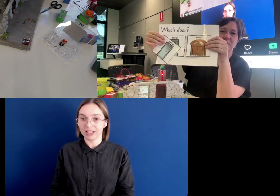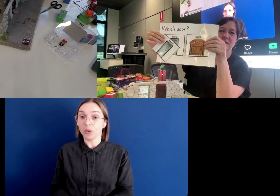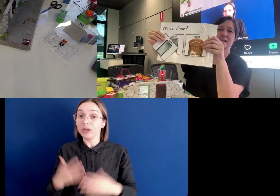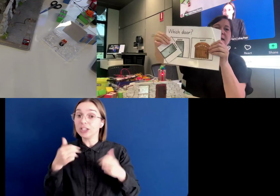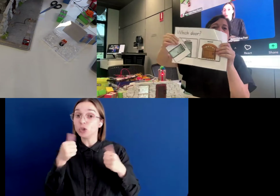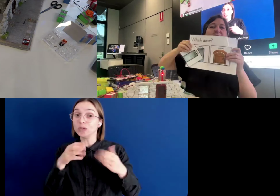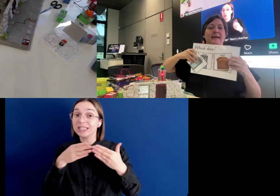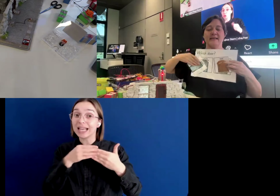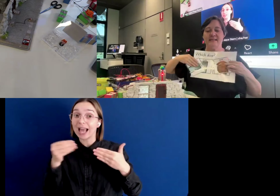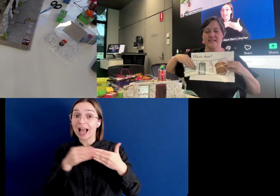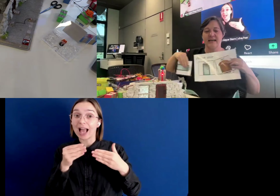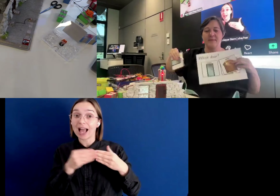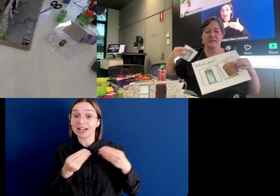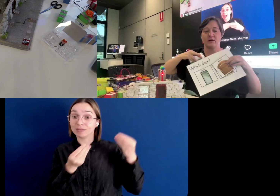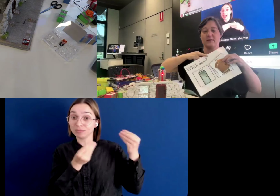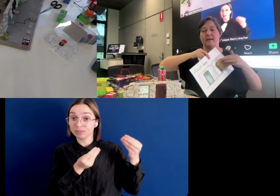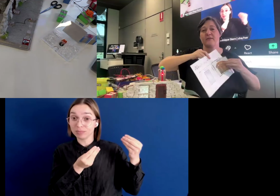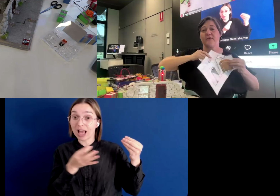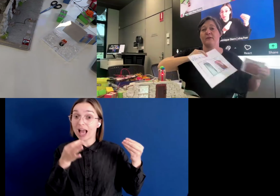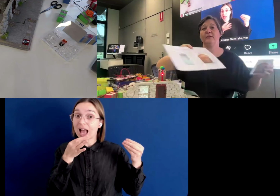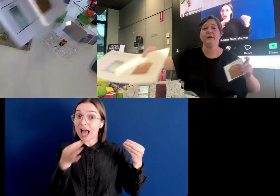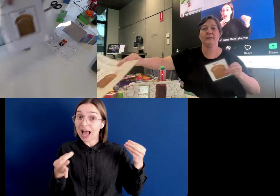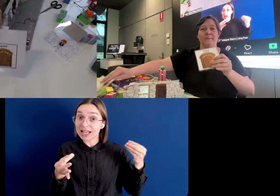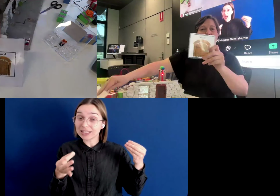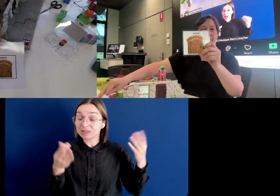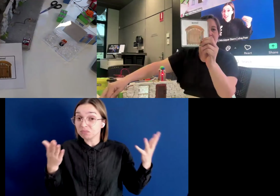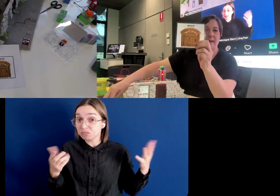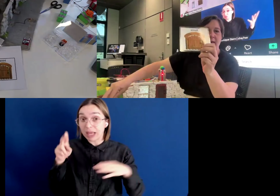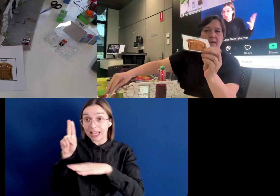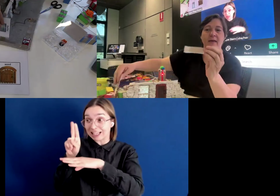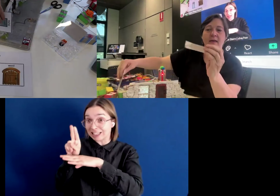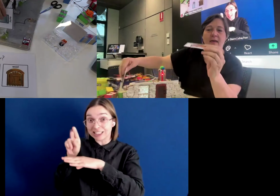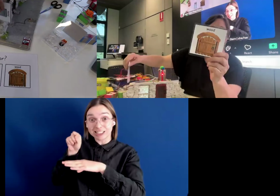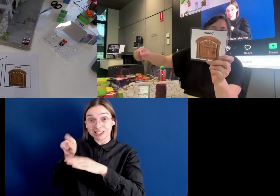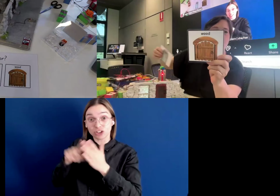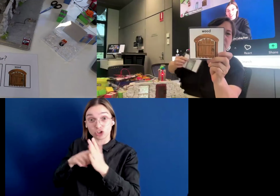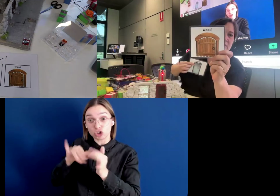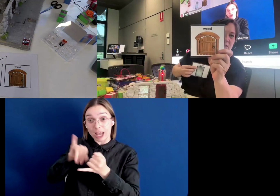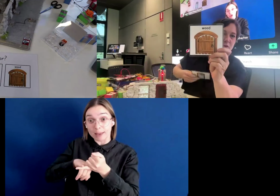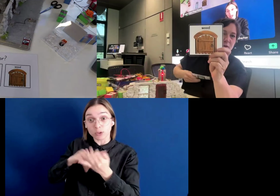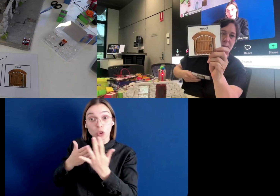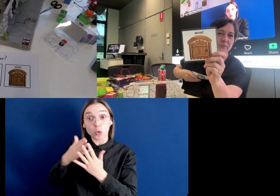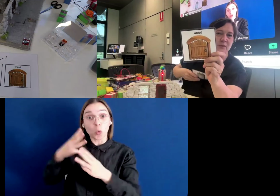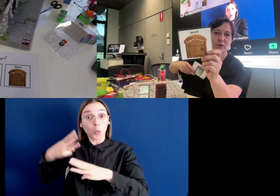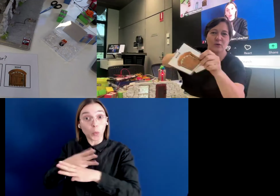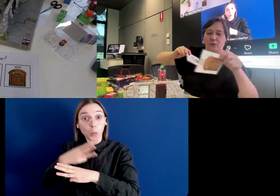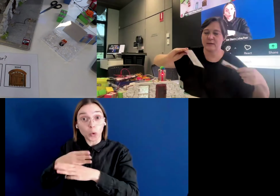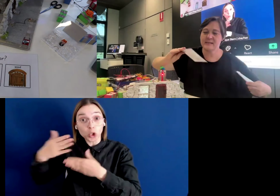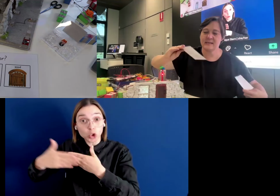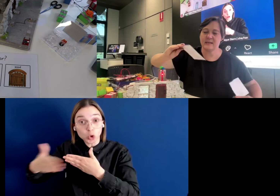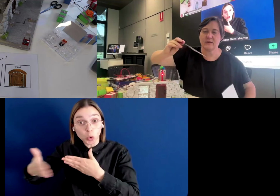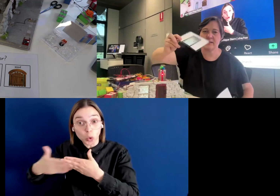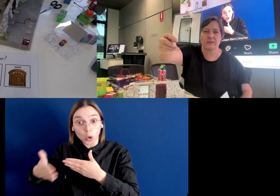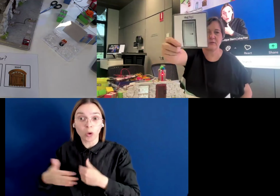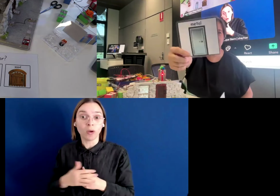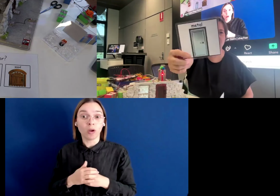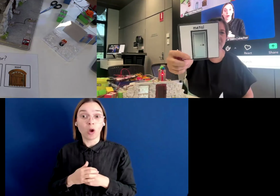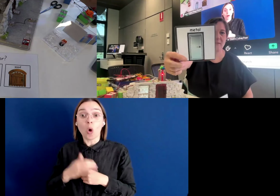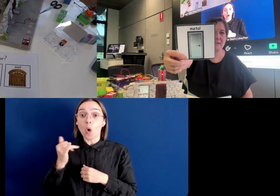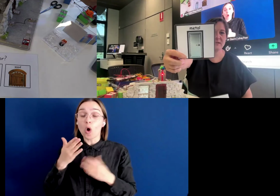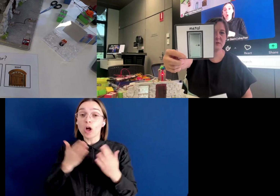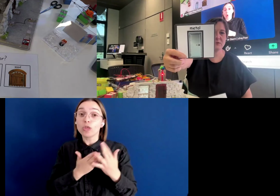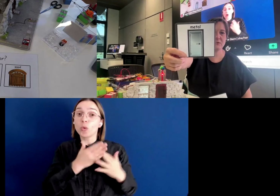And it was, is James going through the wooden door or is he going